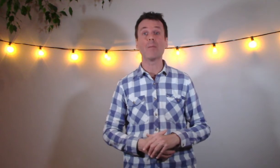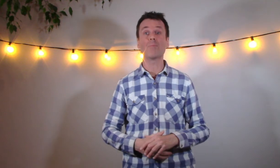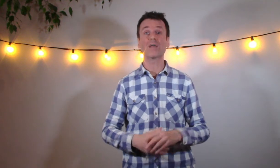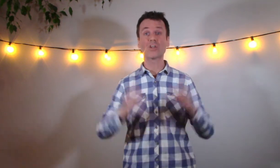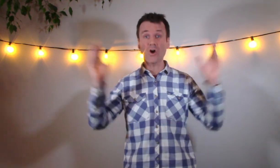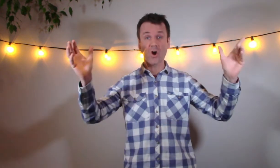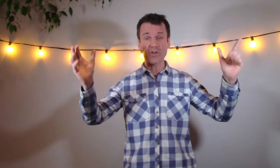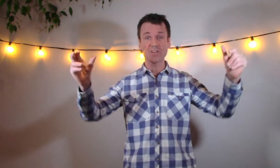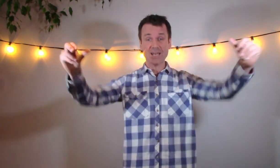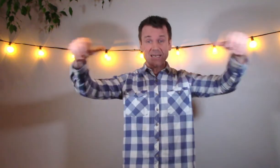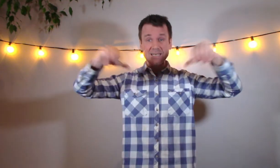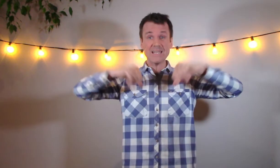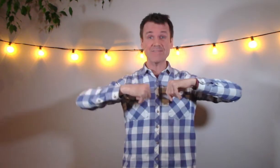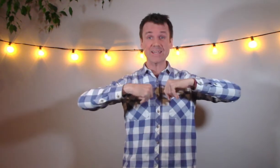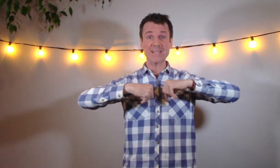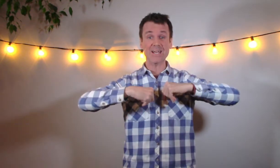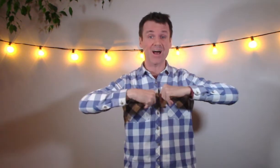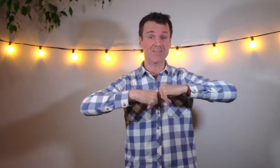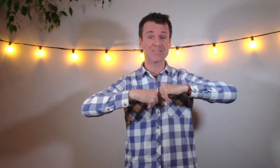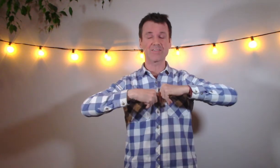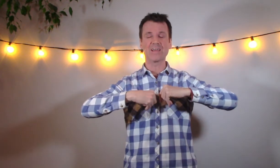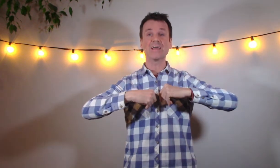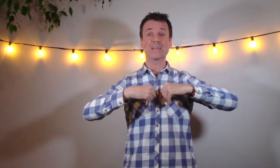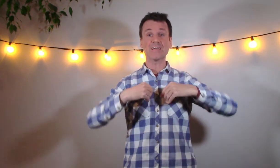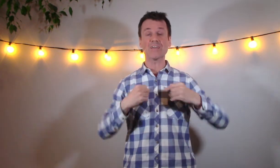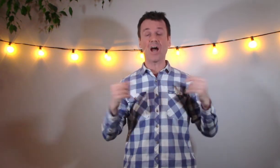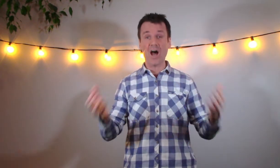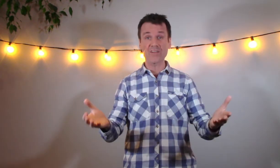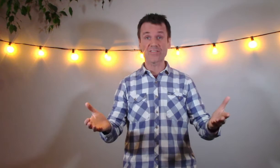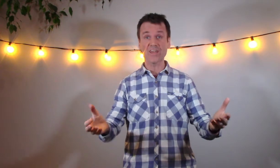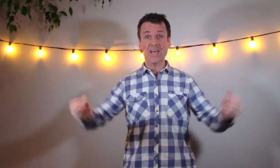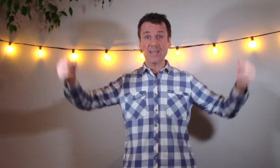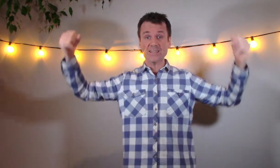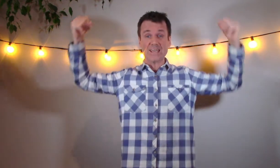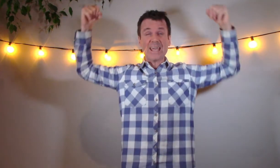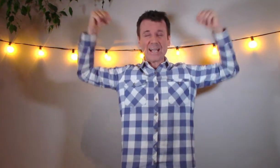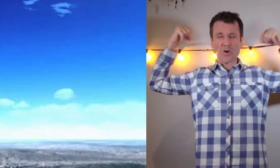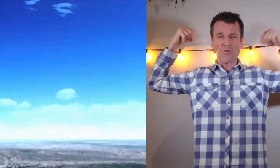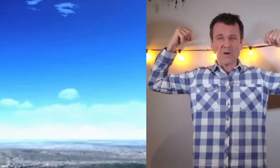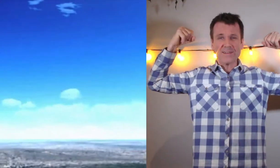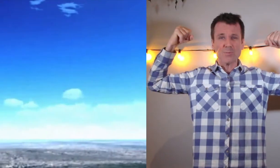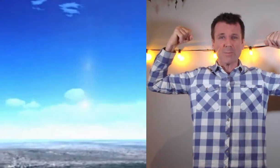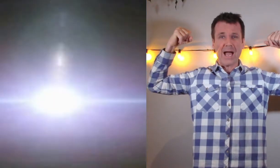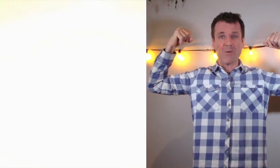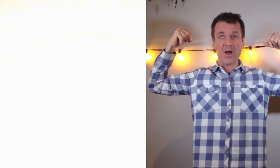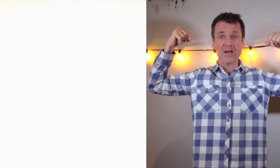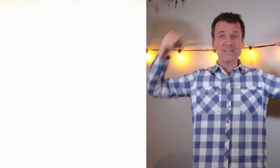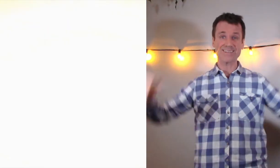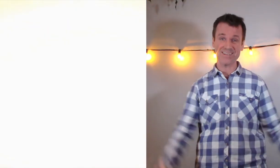by God living in us, giving us his incredible power to live